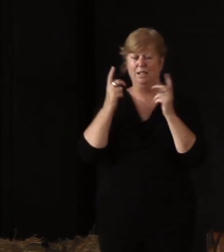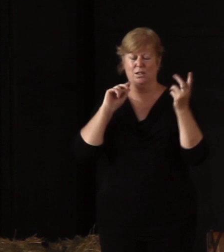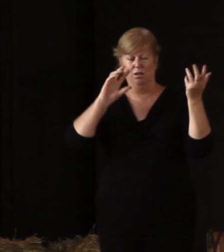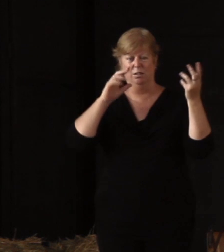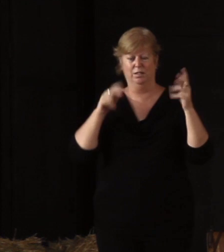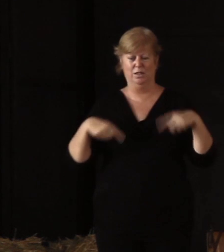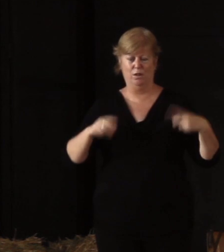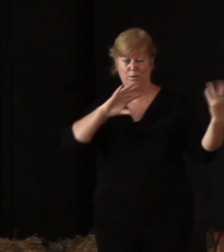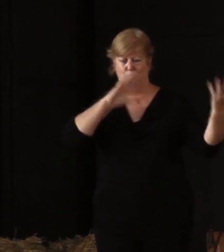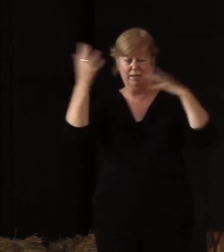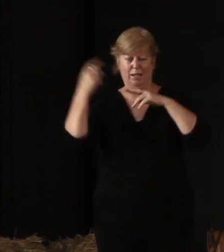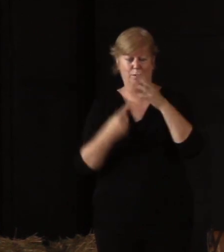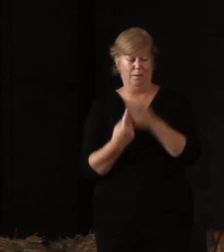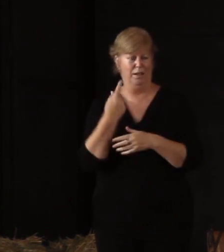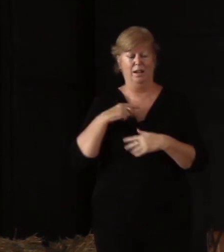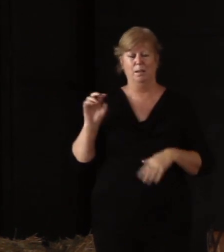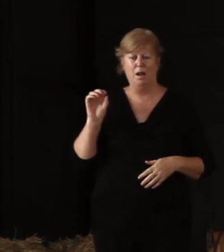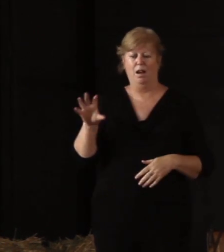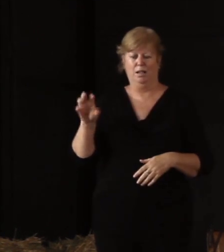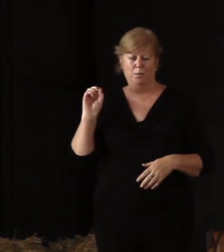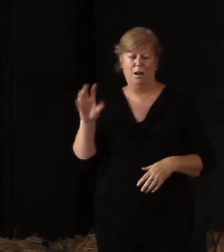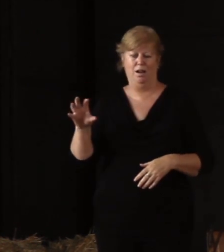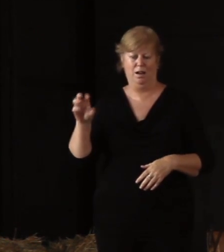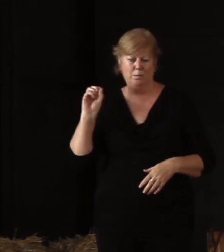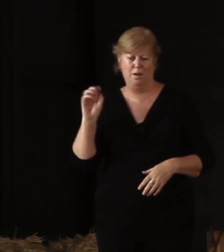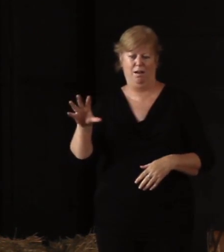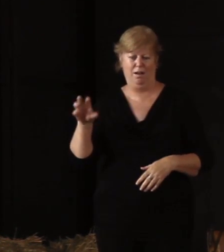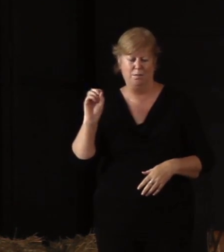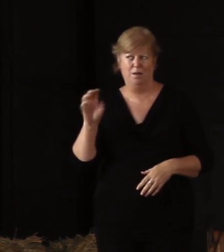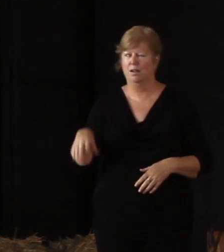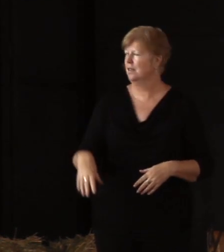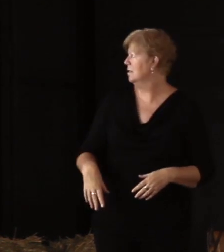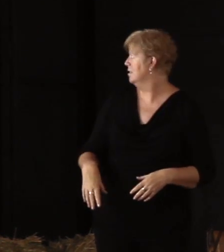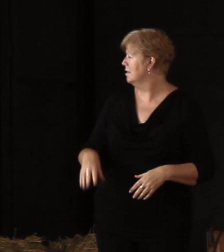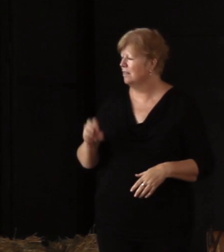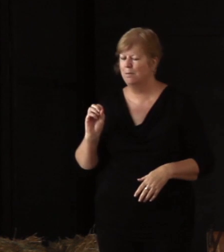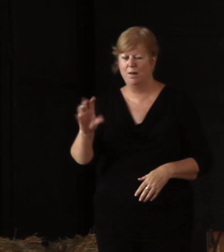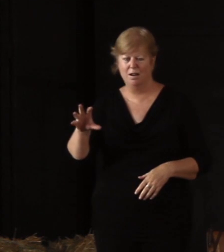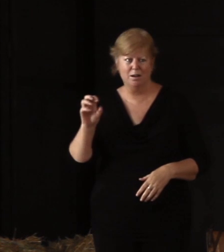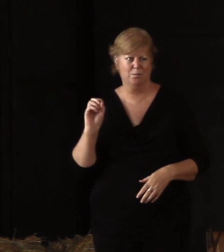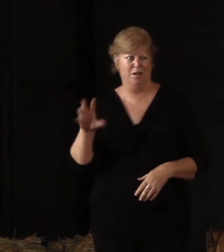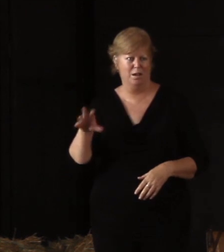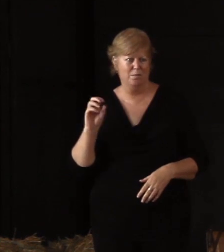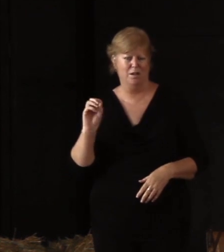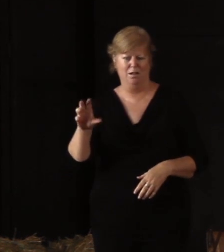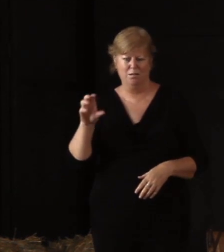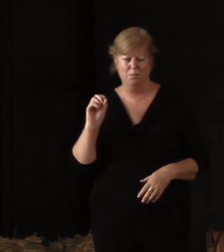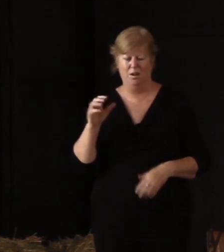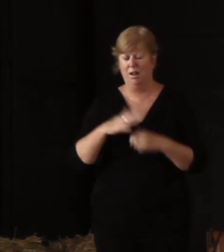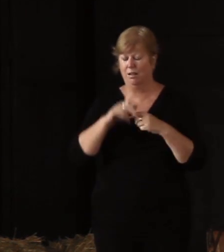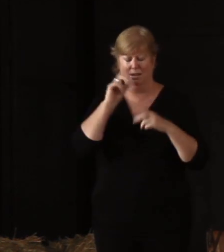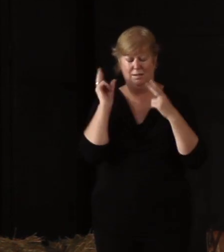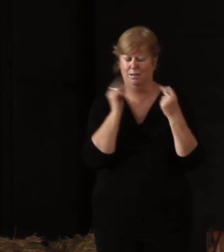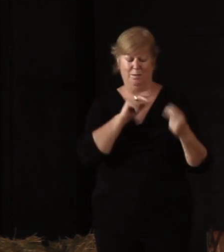I think might be coming on. And the dog's barking and barking and barking. Oh, you never heard it before, but no, tonight it's barking and I can't